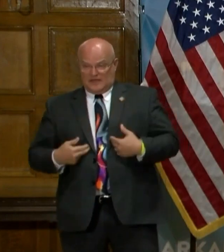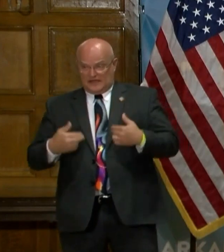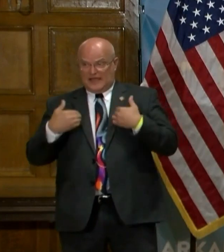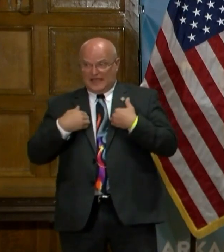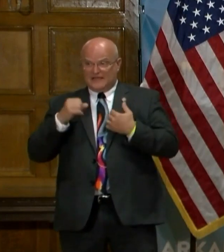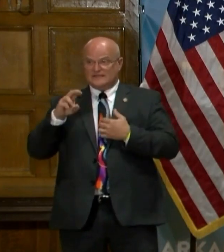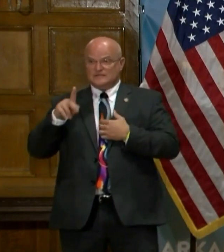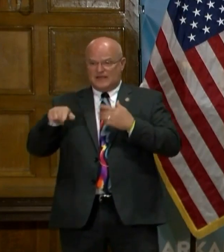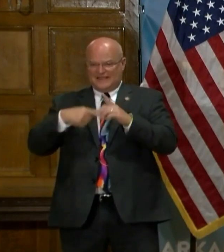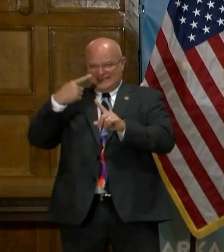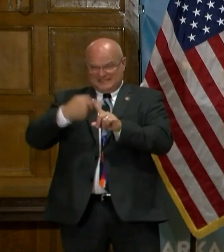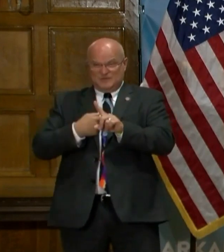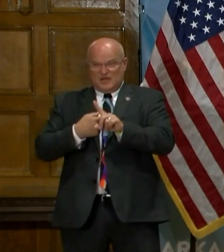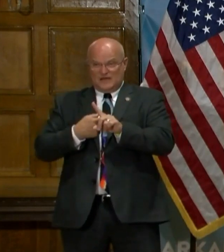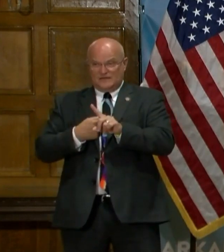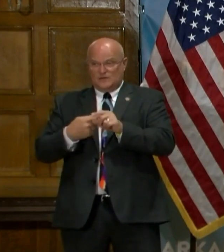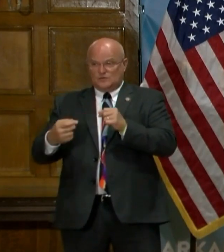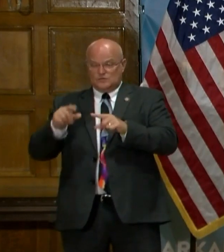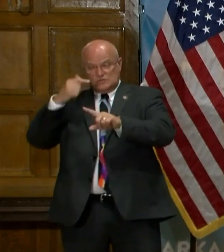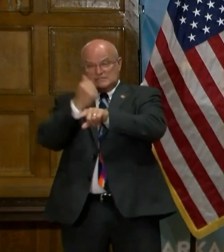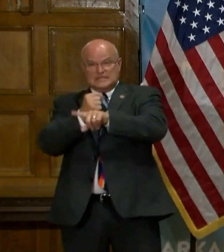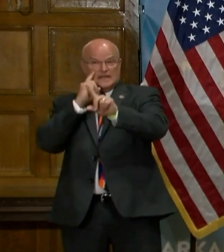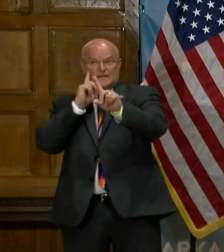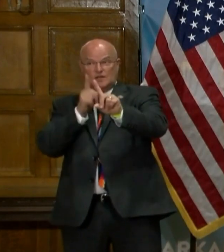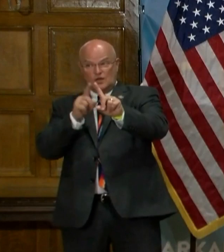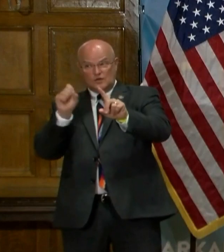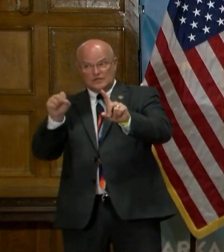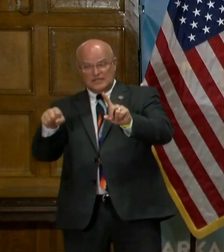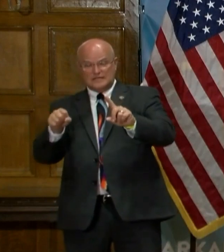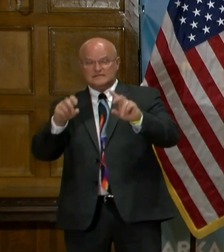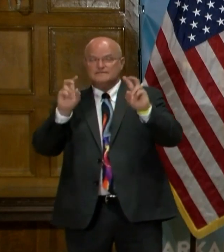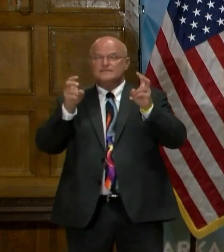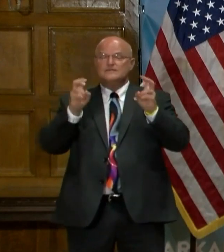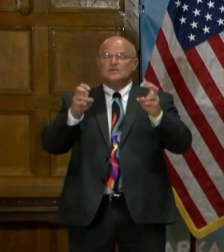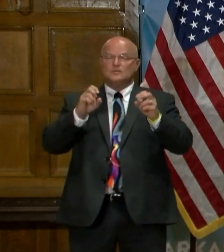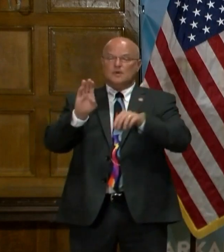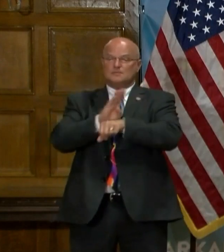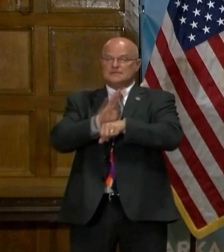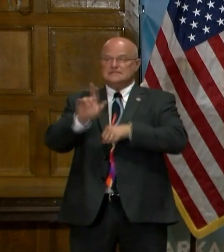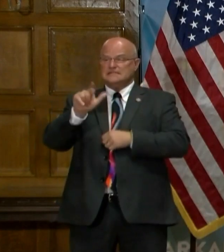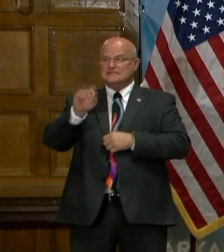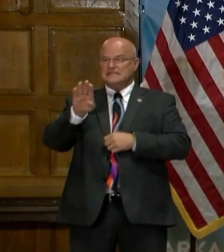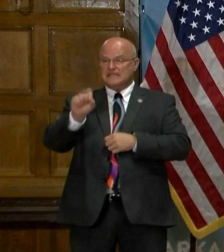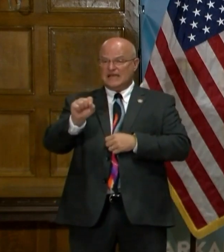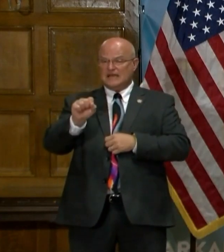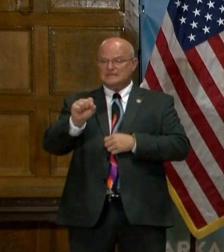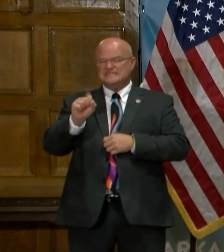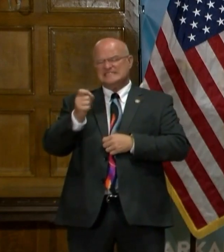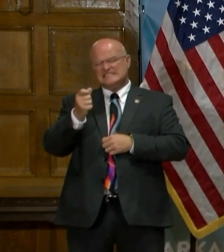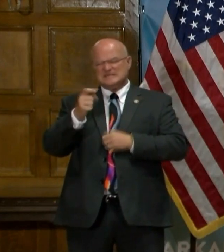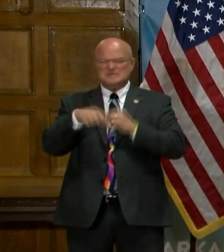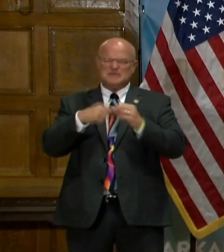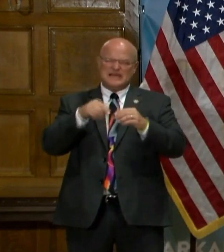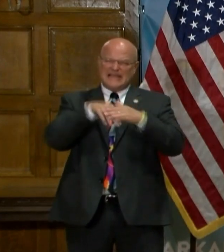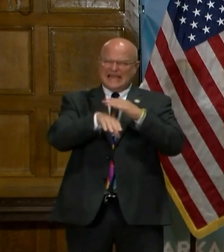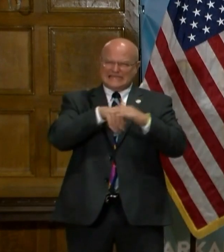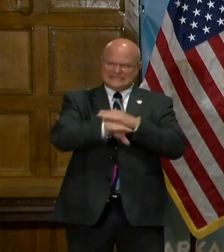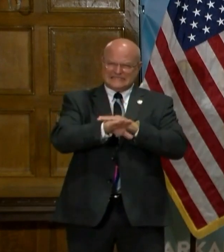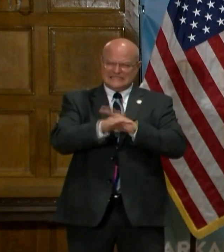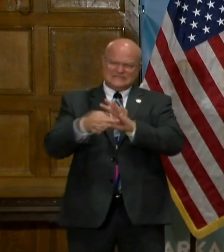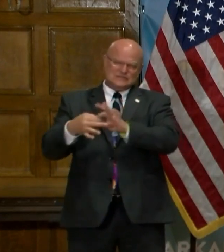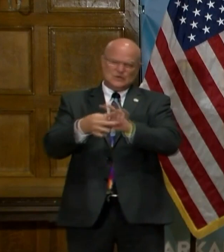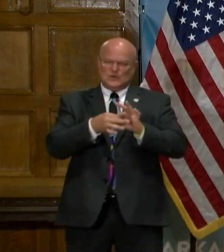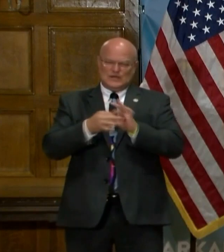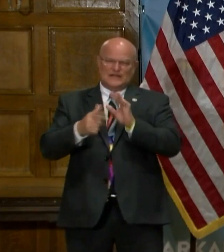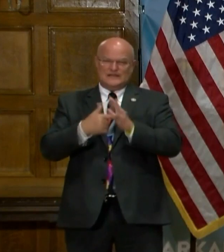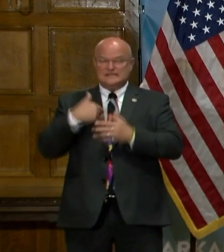the testing this month that we're setting the goal for. In terms of the commercial labs, it's a little bit about access and